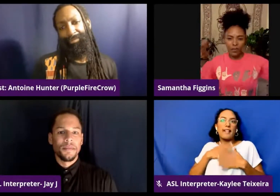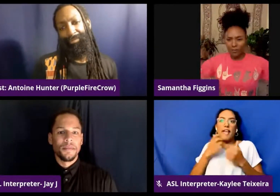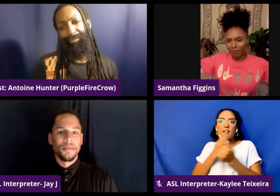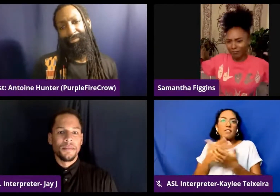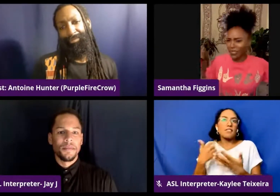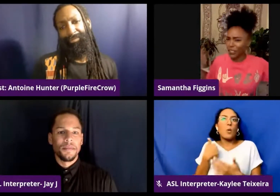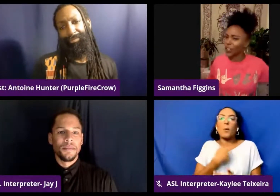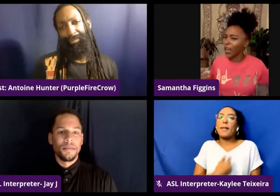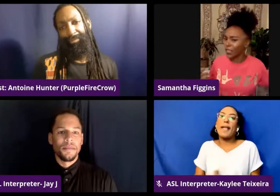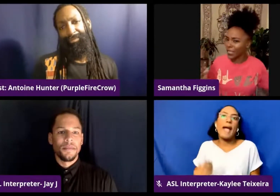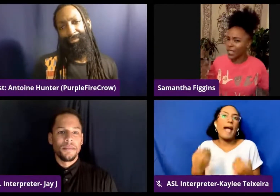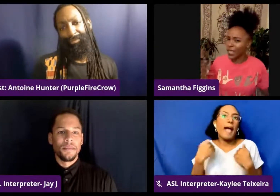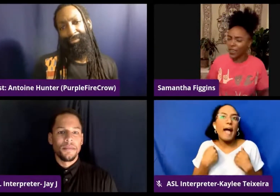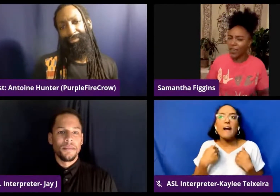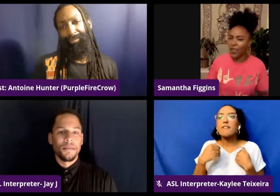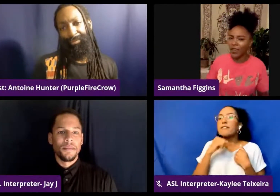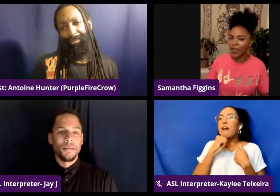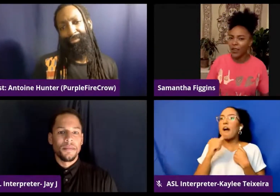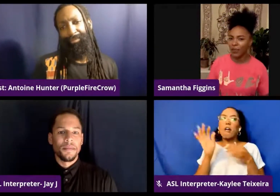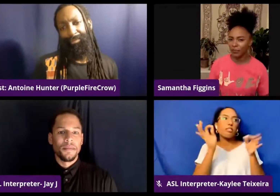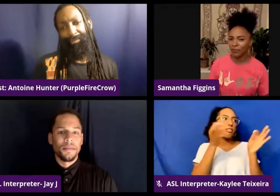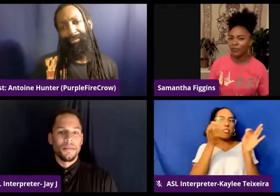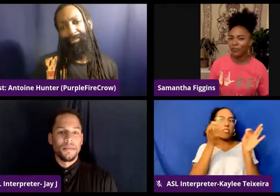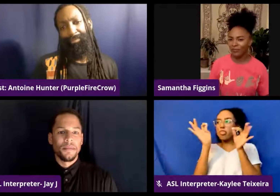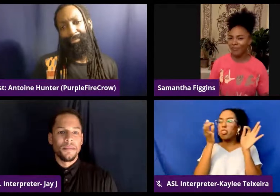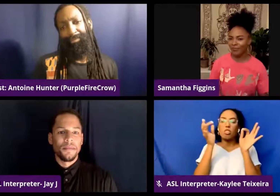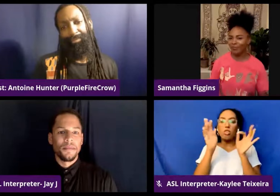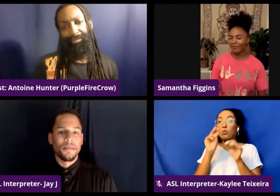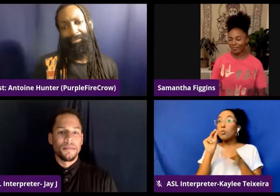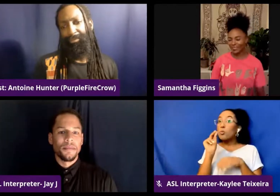the other distractions, I think.